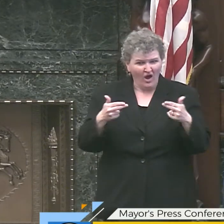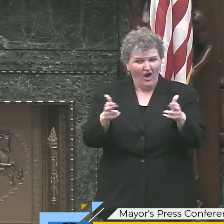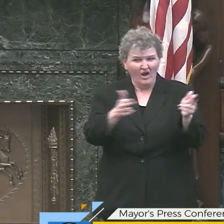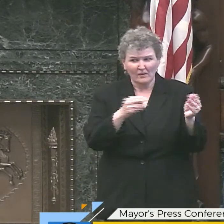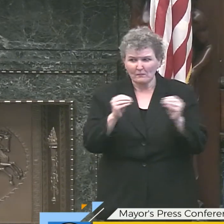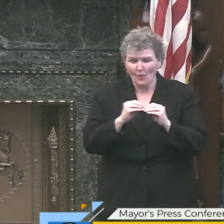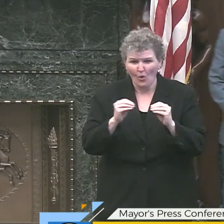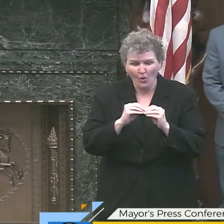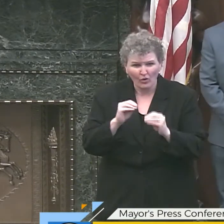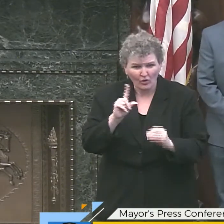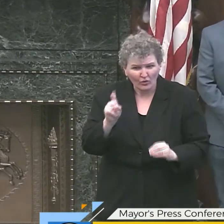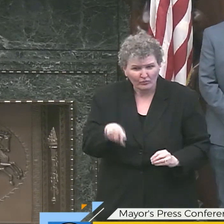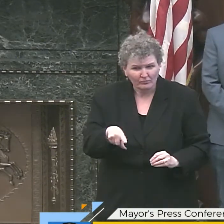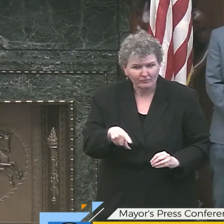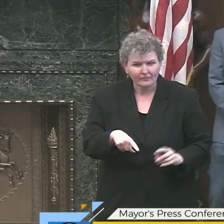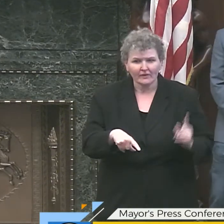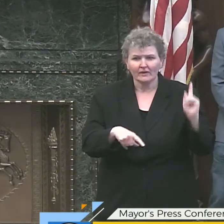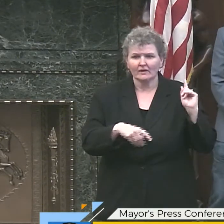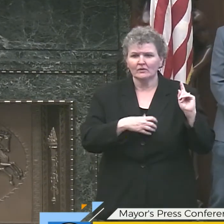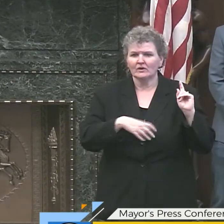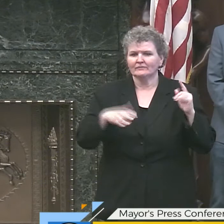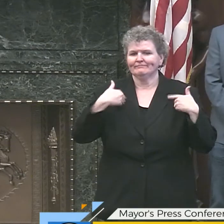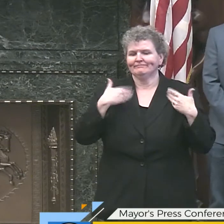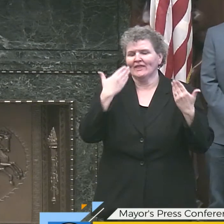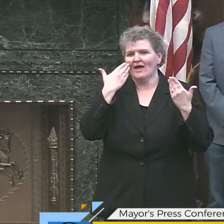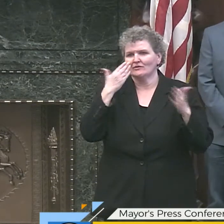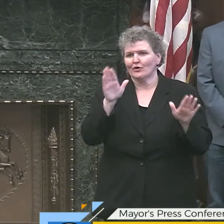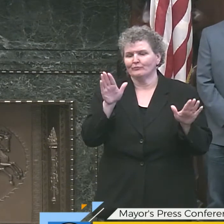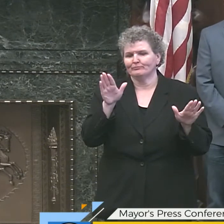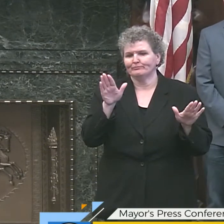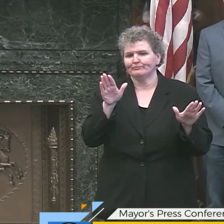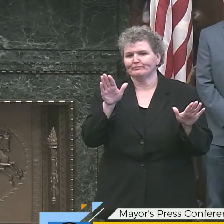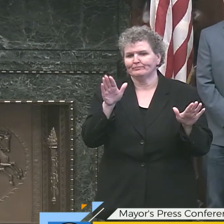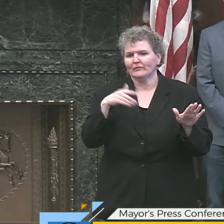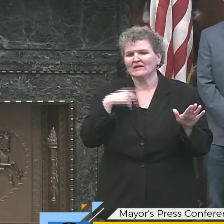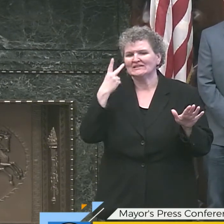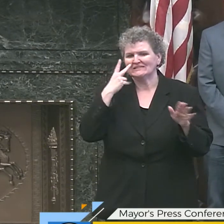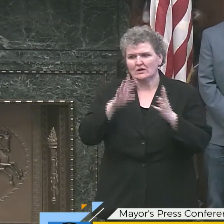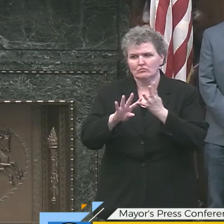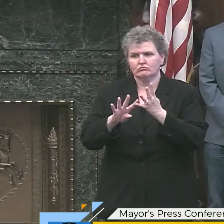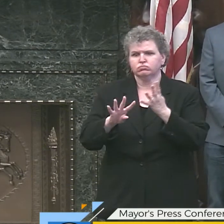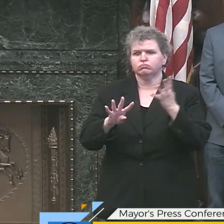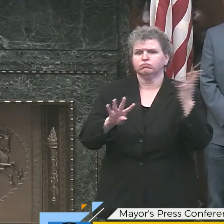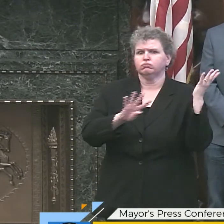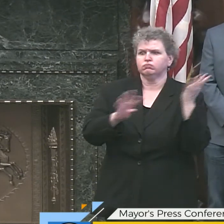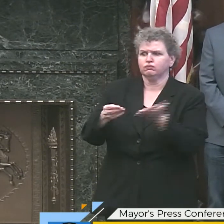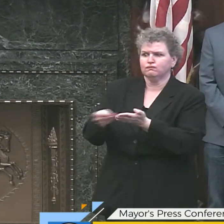seen? Yeah, we don't know that. We do see the lines, and I